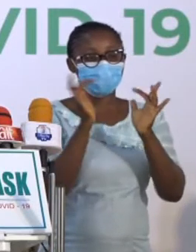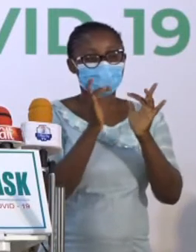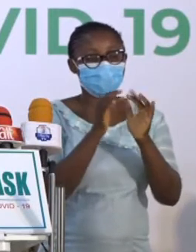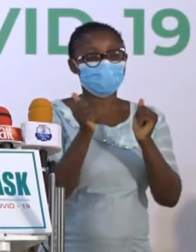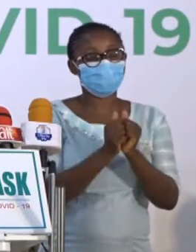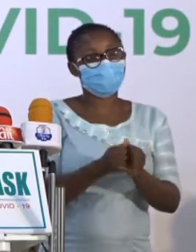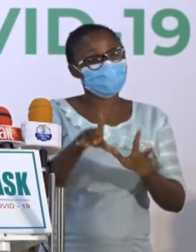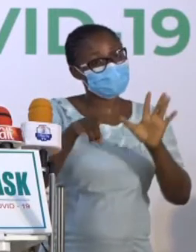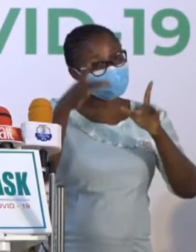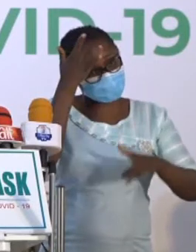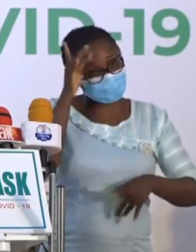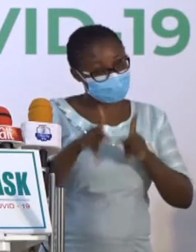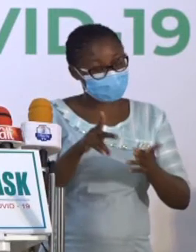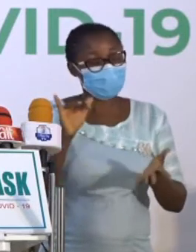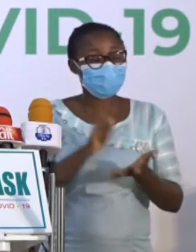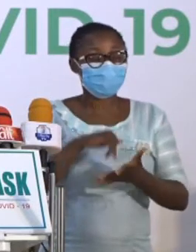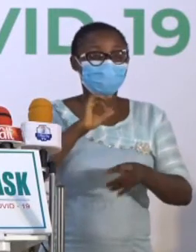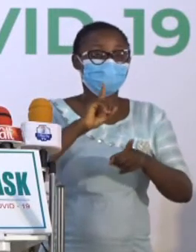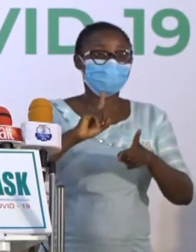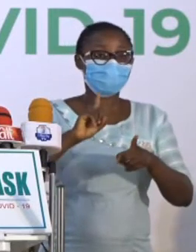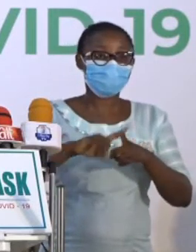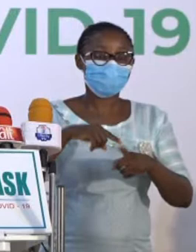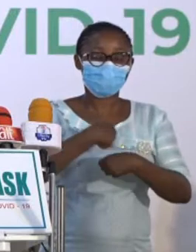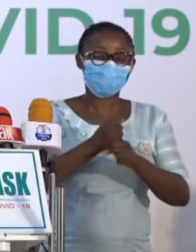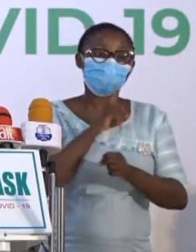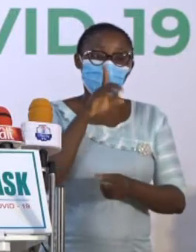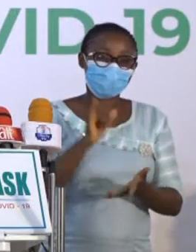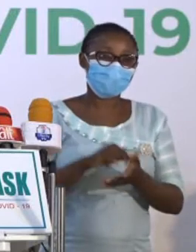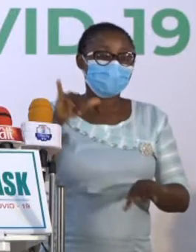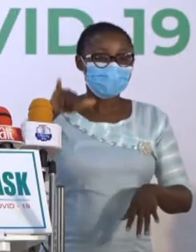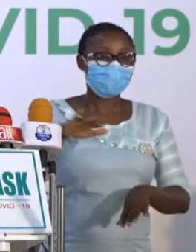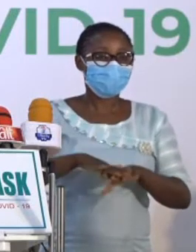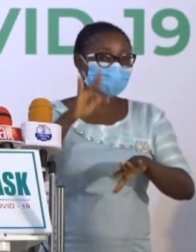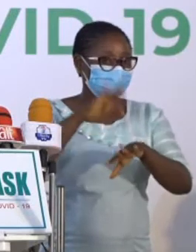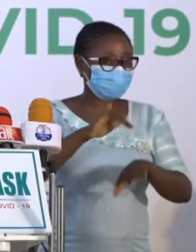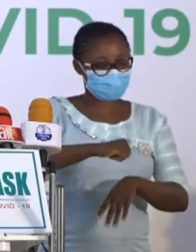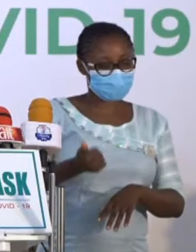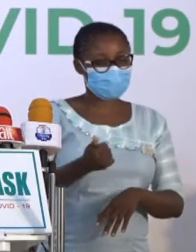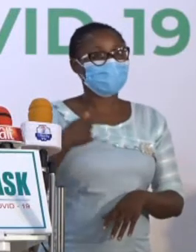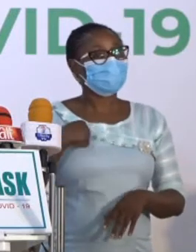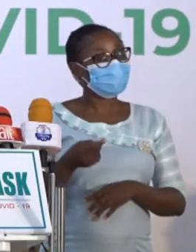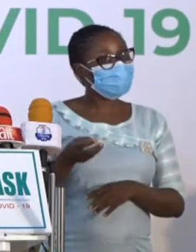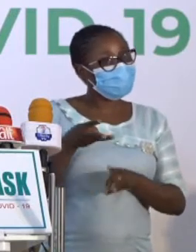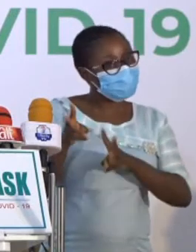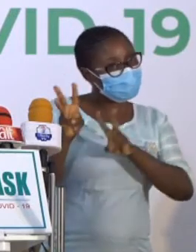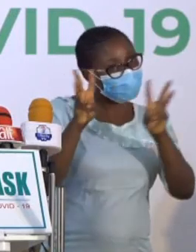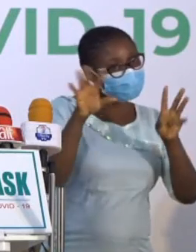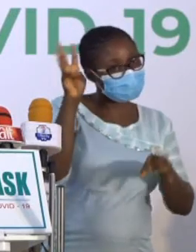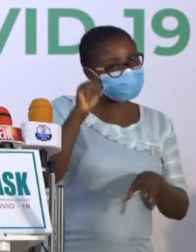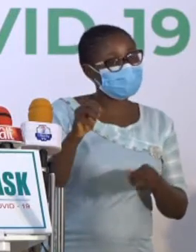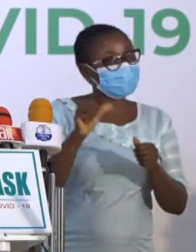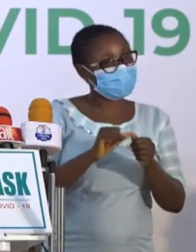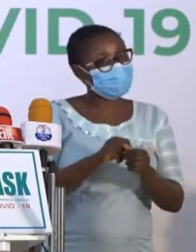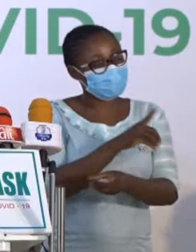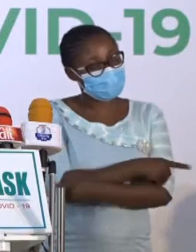COVID to ensure that they do not infect others. We monitor them regularly for 14 days to ensure that they do